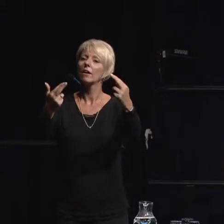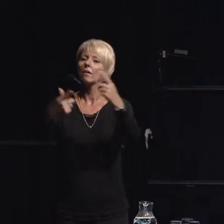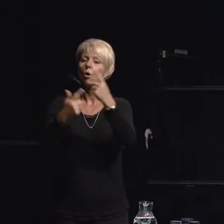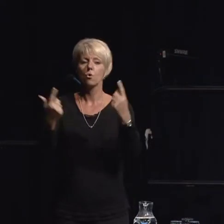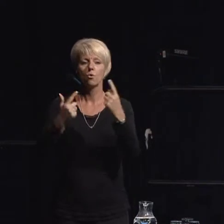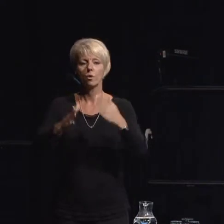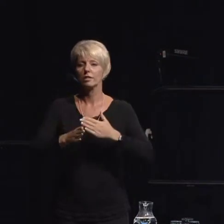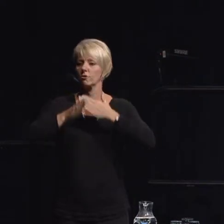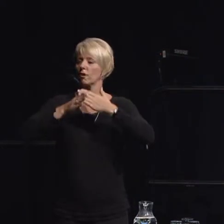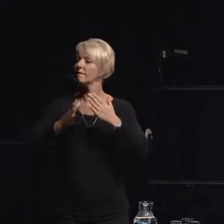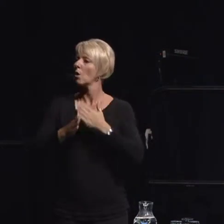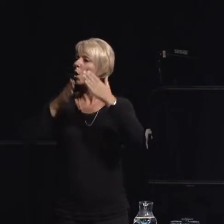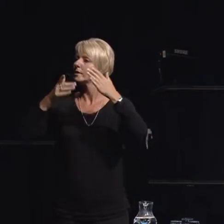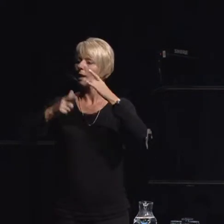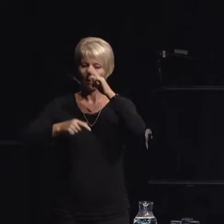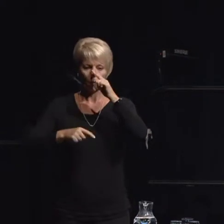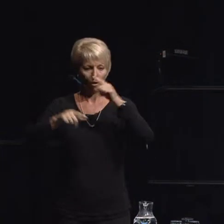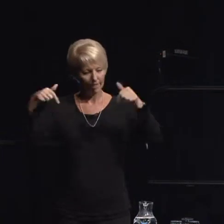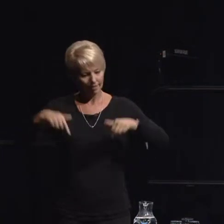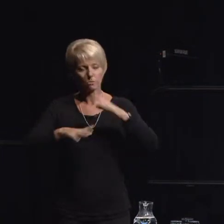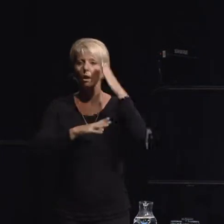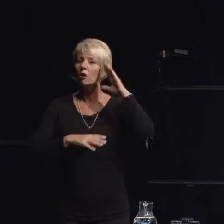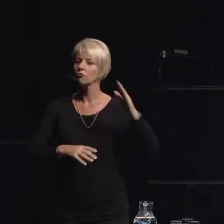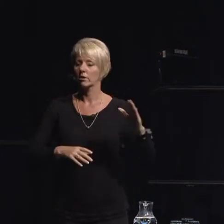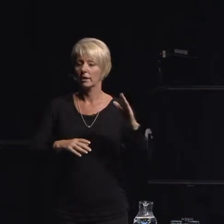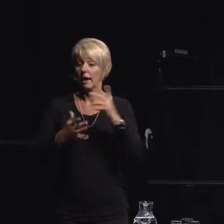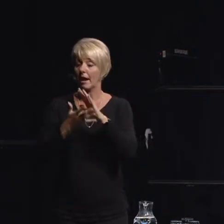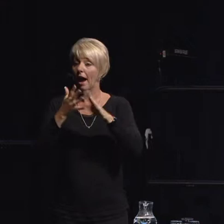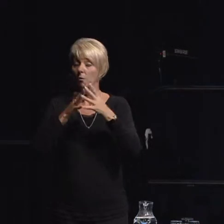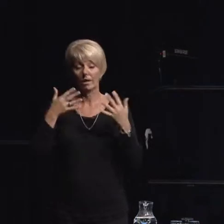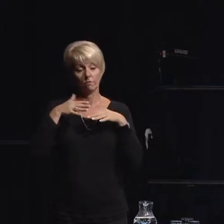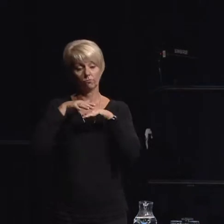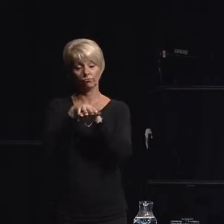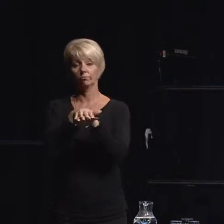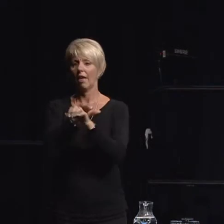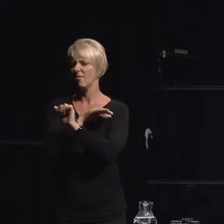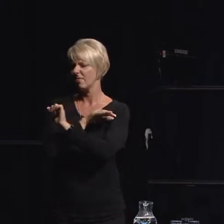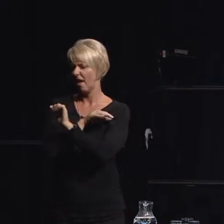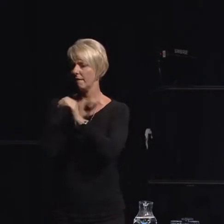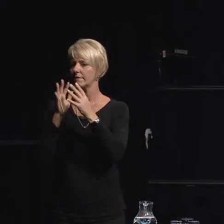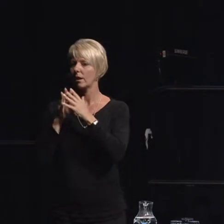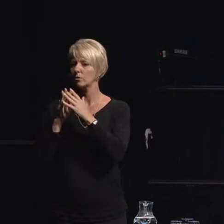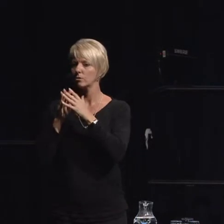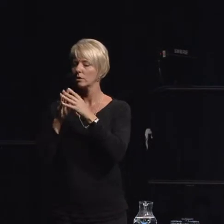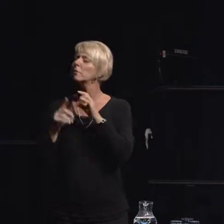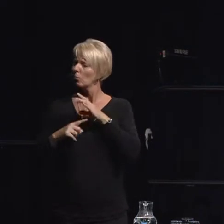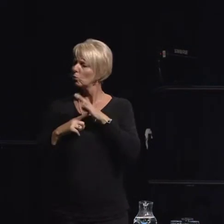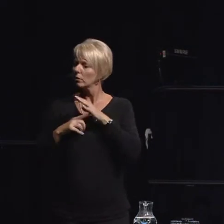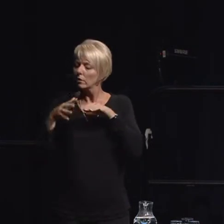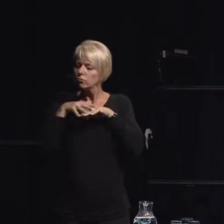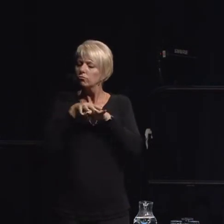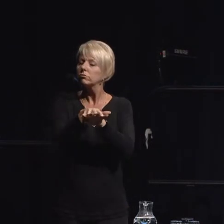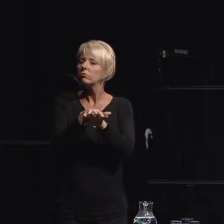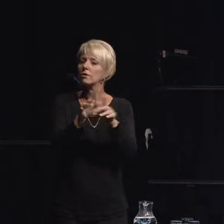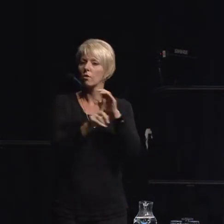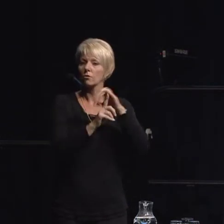Indigenous, the First Peoples of this country, and the way that we're integrating their values, which are important to us, into the culture of